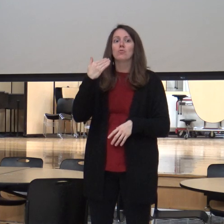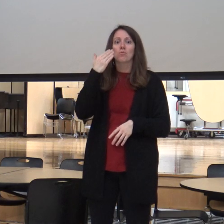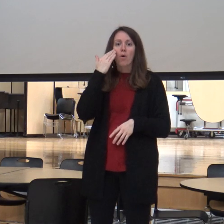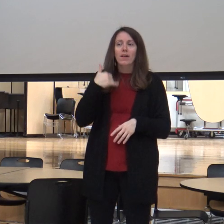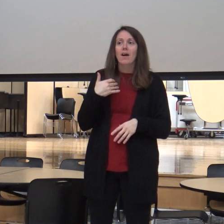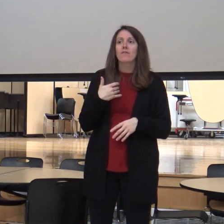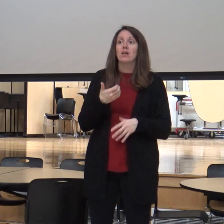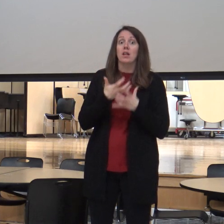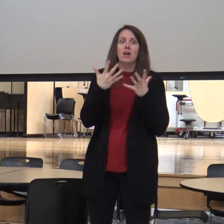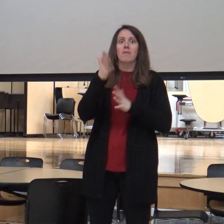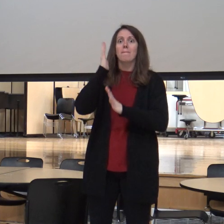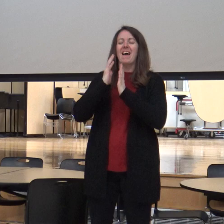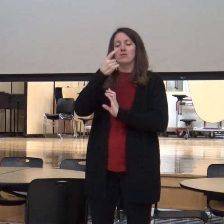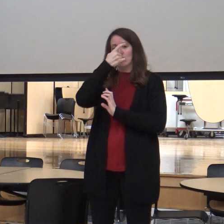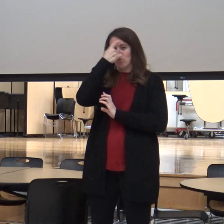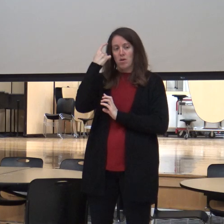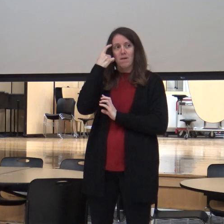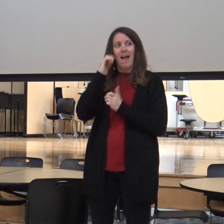really